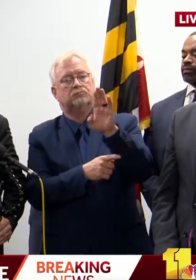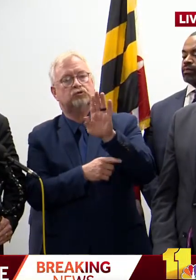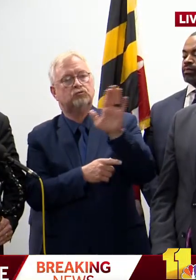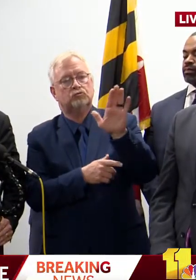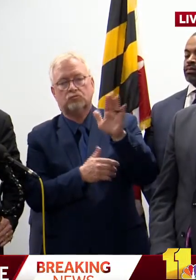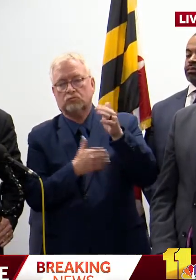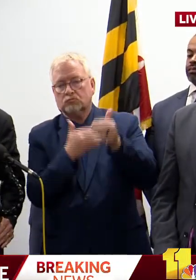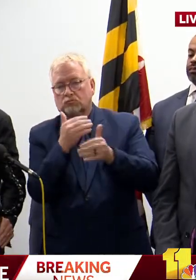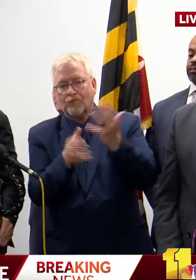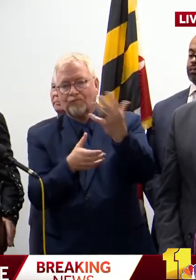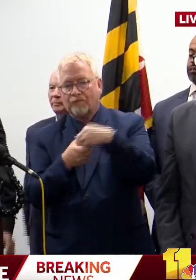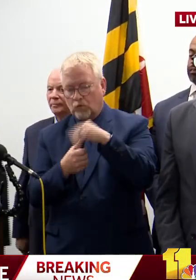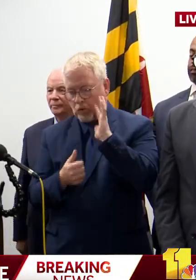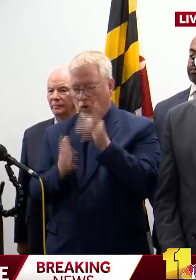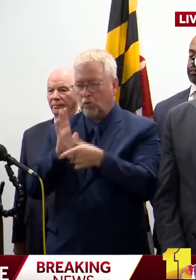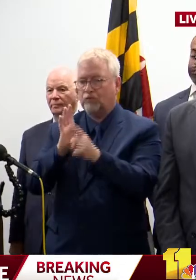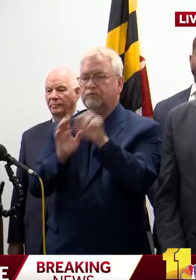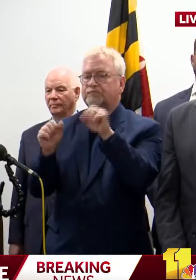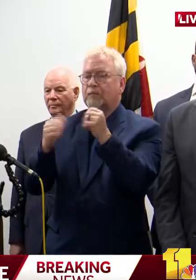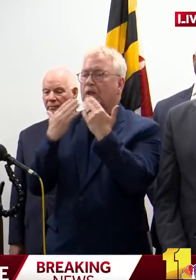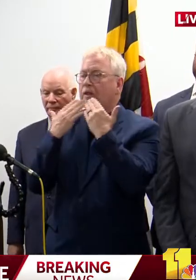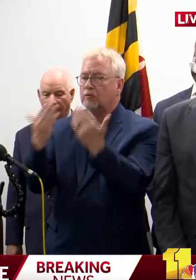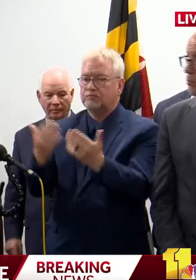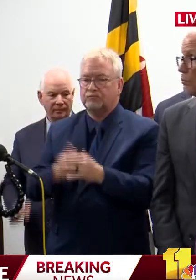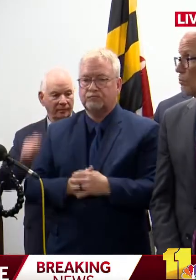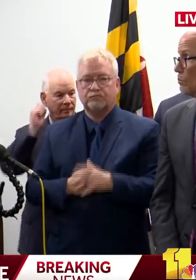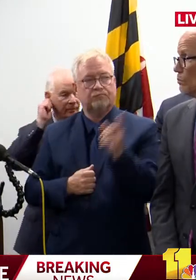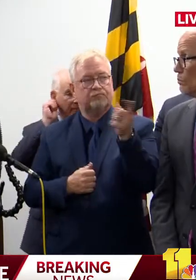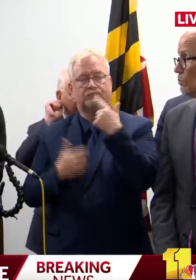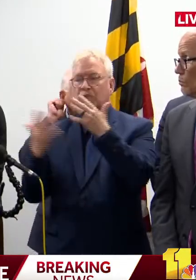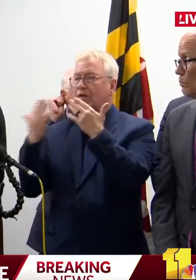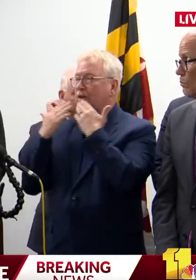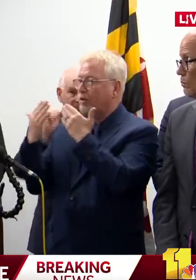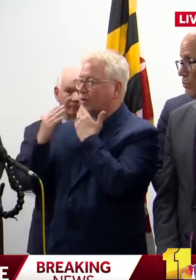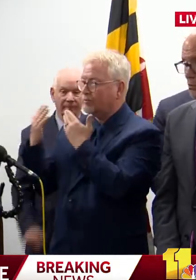that we follow to the Port of Baltimore. Thank you. Thank you, everyone. That's all